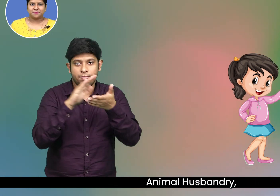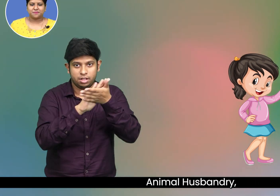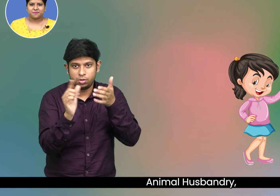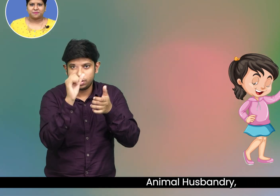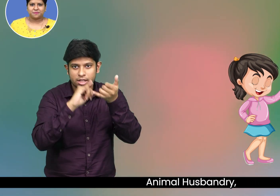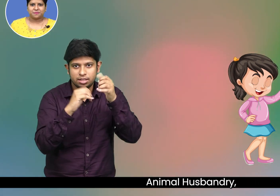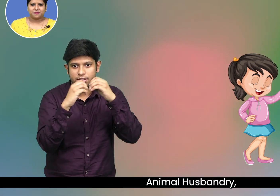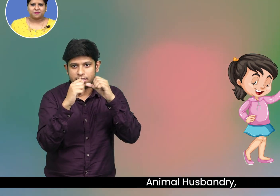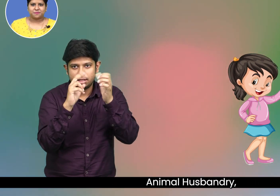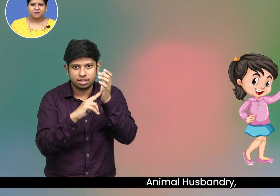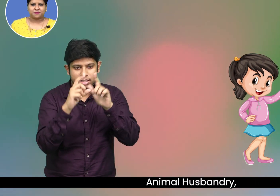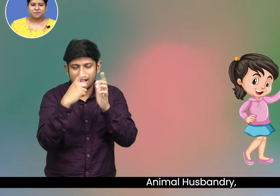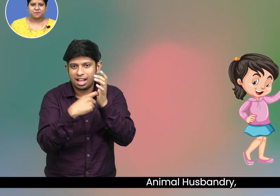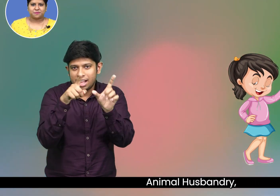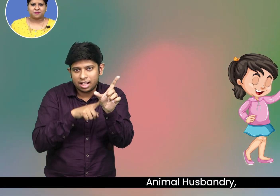Husbandry,